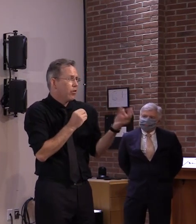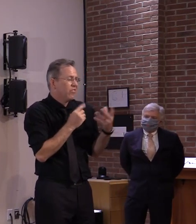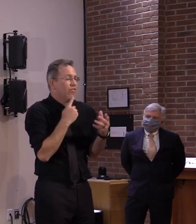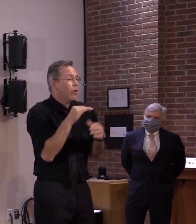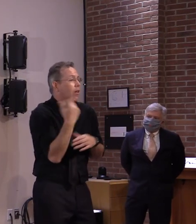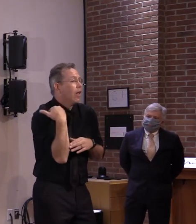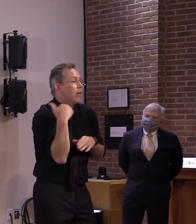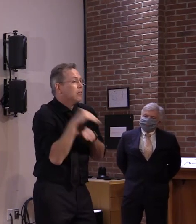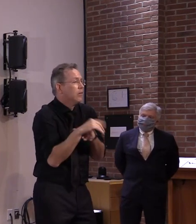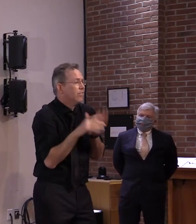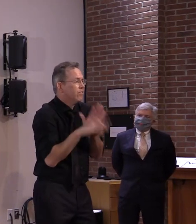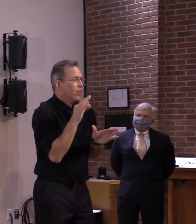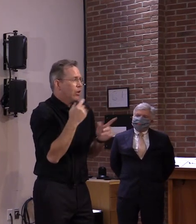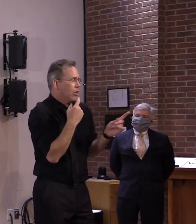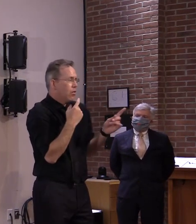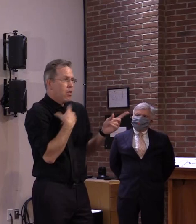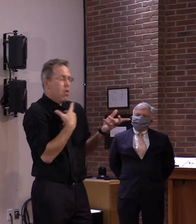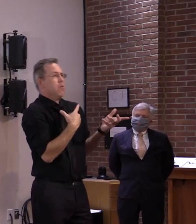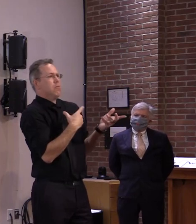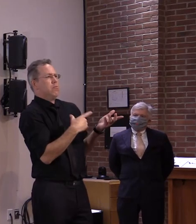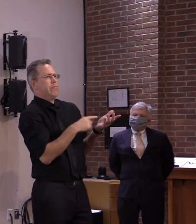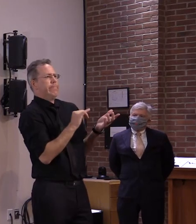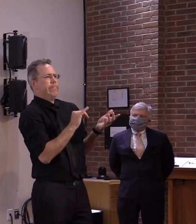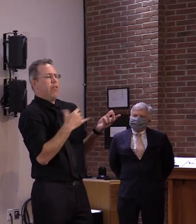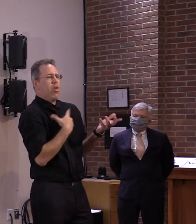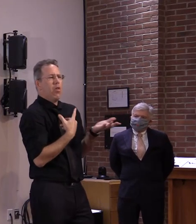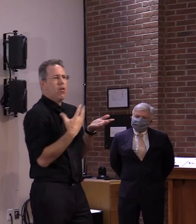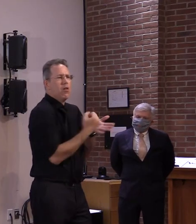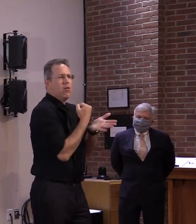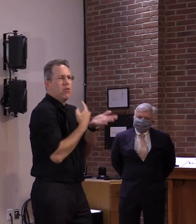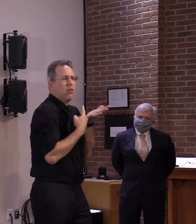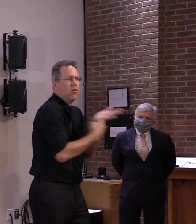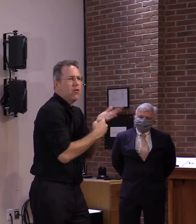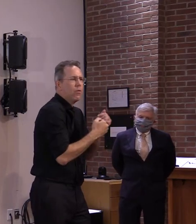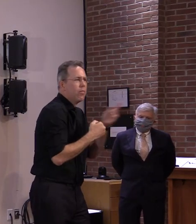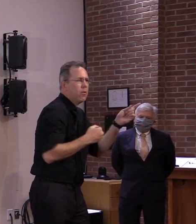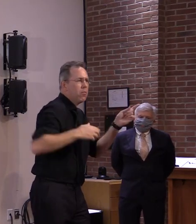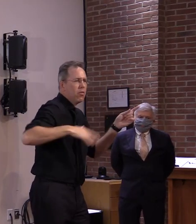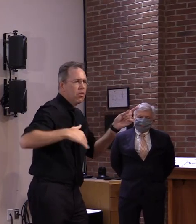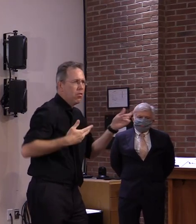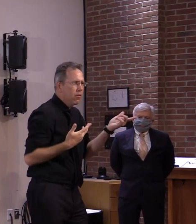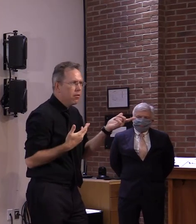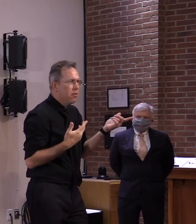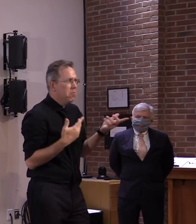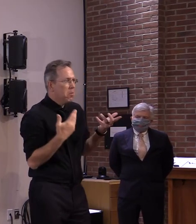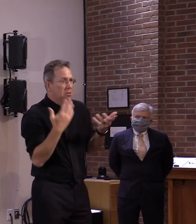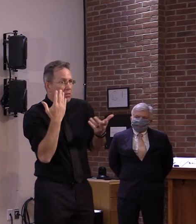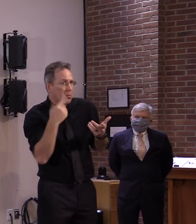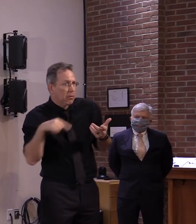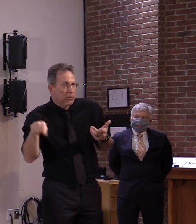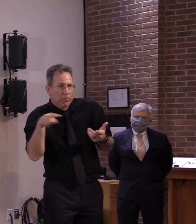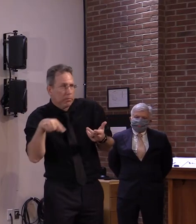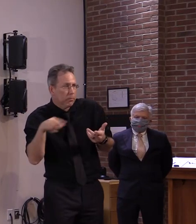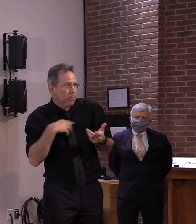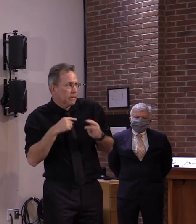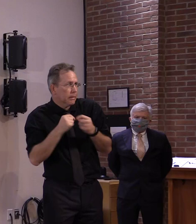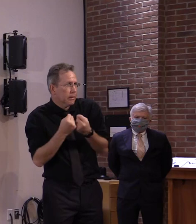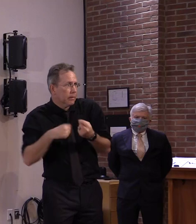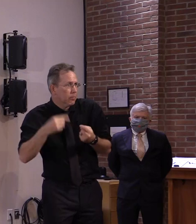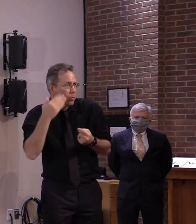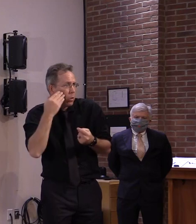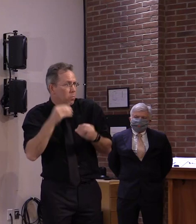with the legislators at this point, but there may be somebody from the administration who has, and I would maybe